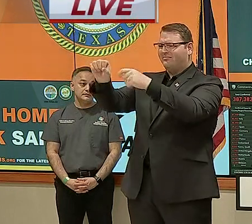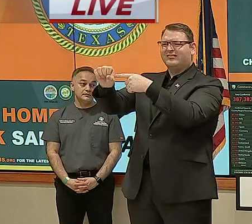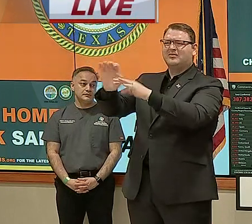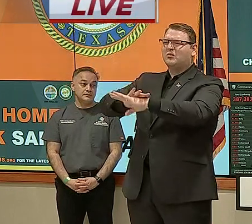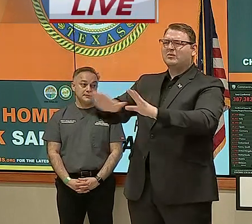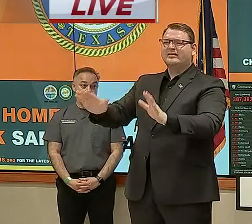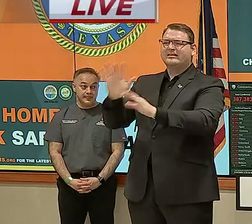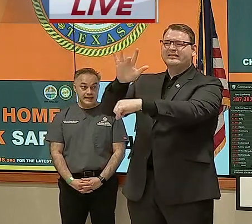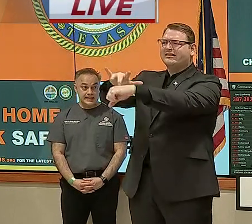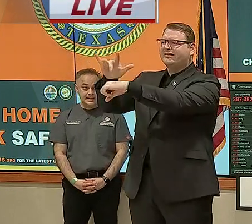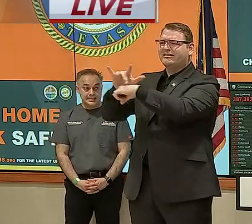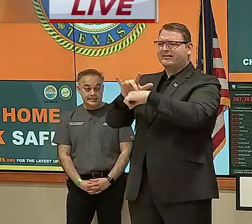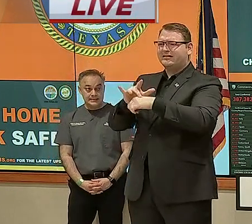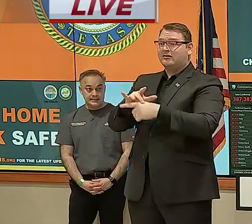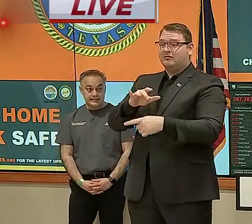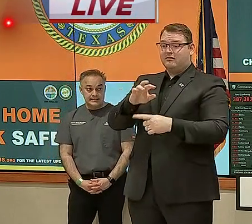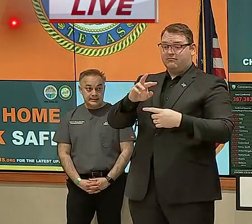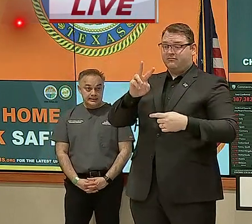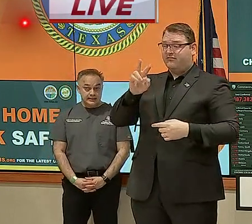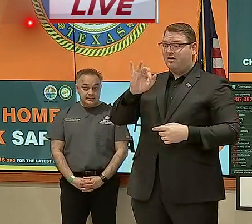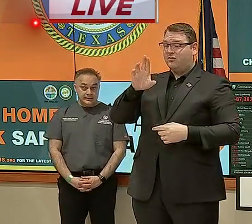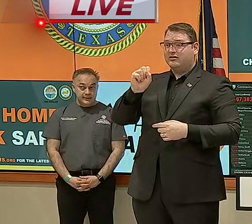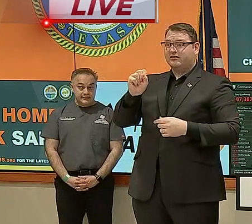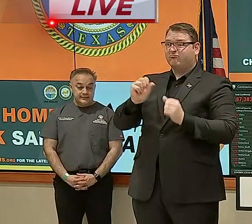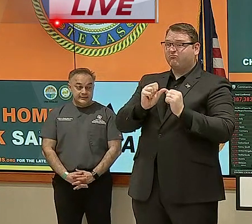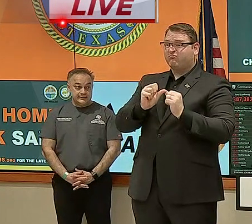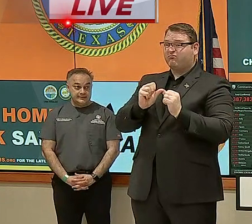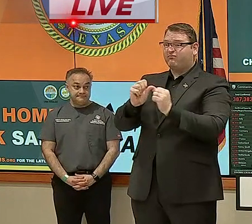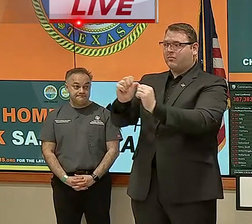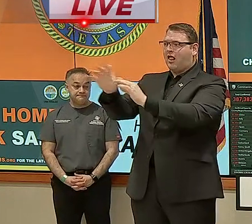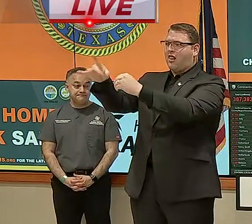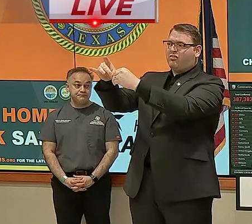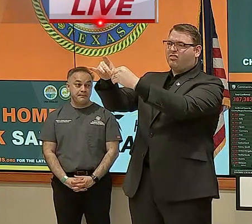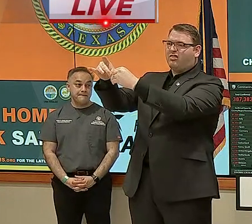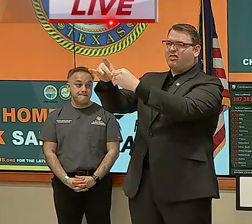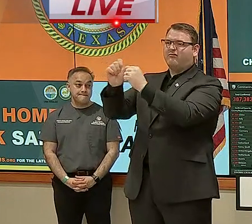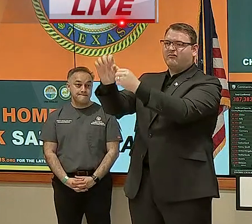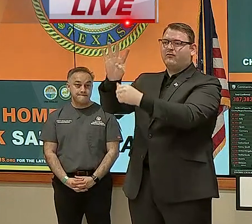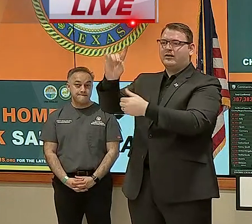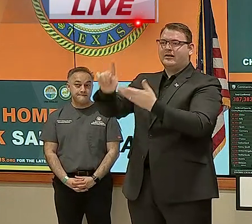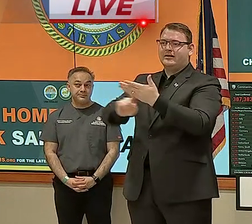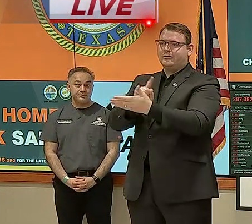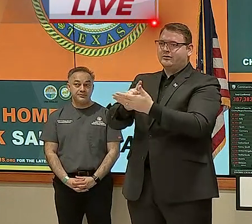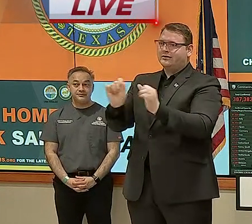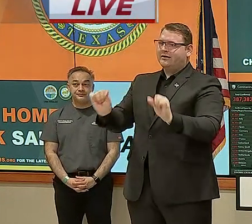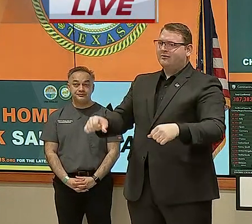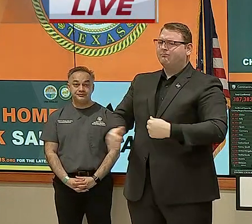for outdoor spaces must maintain social distancing of 6 feet from